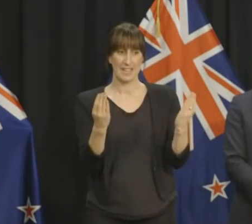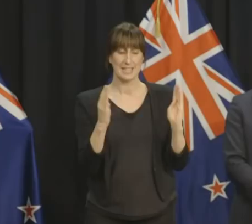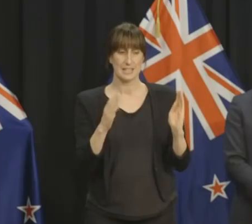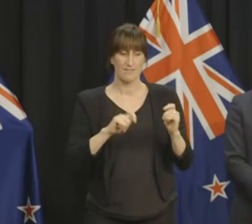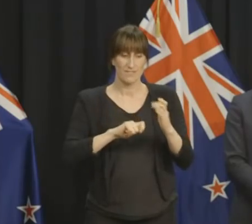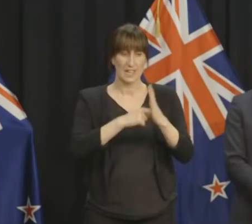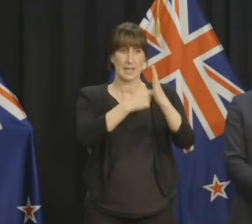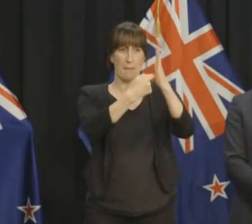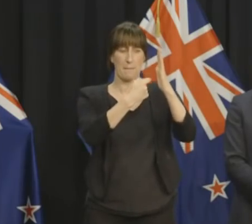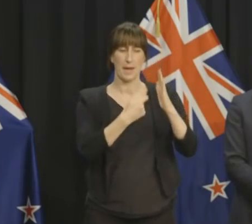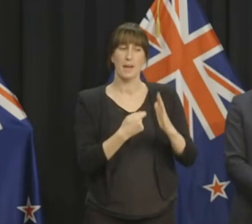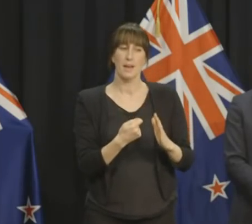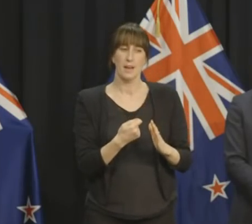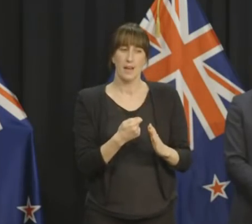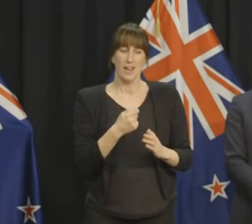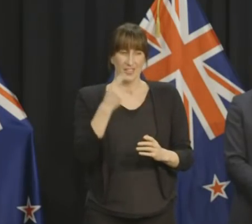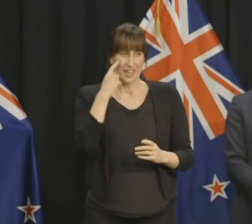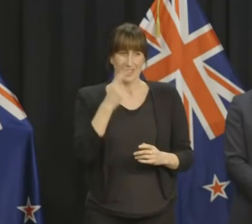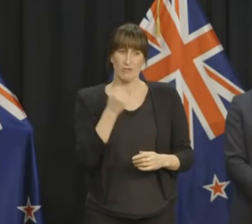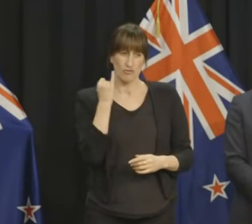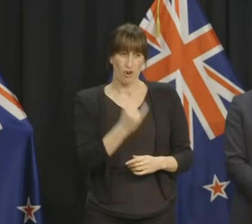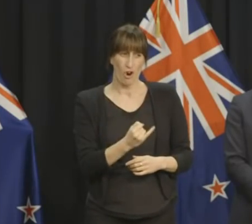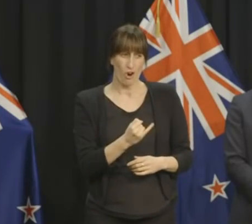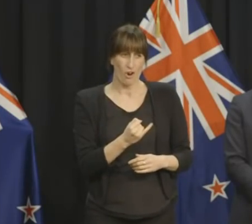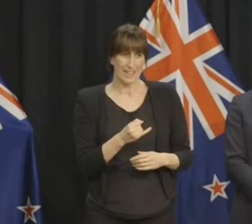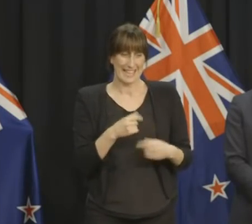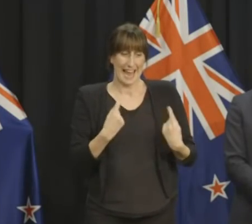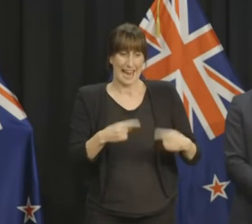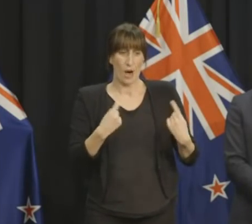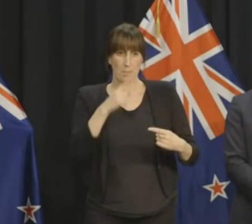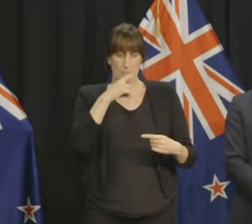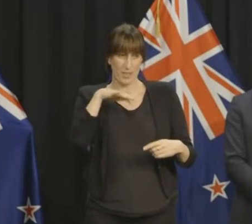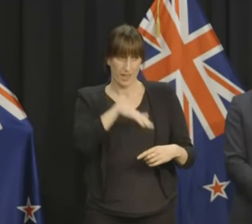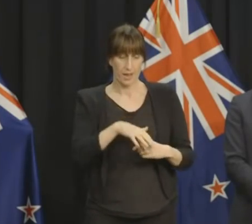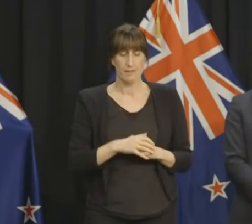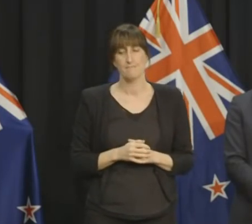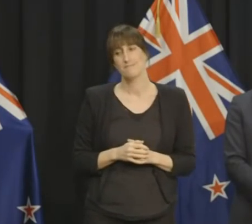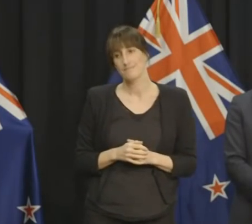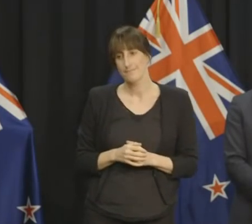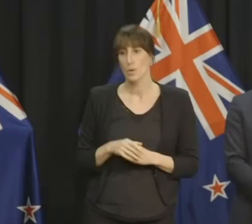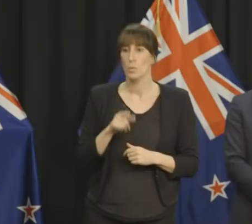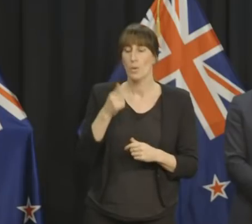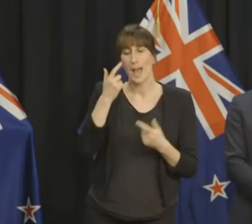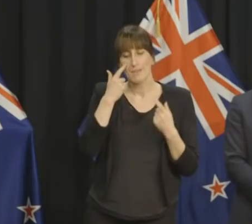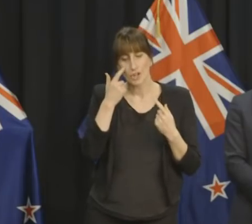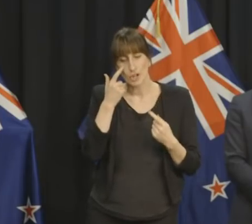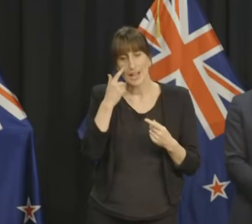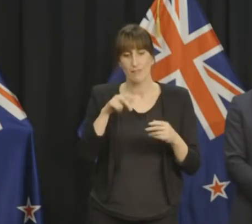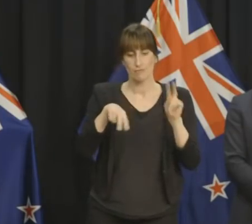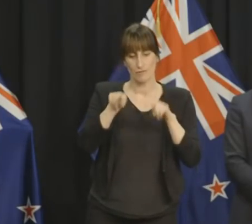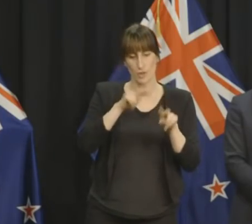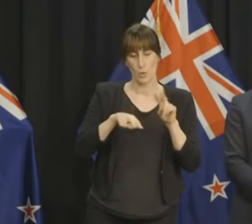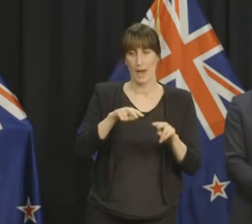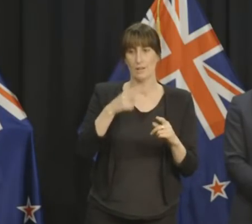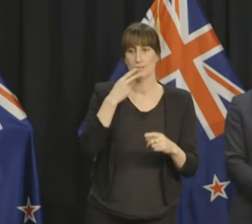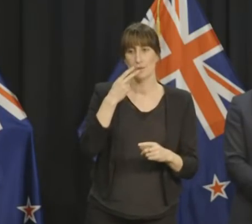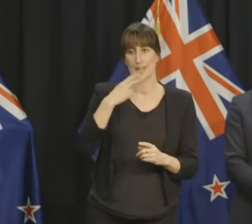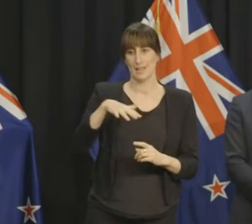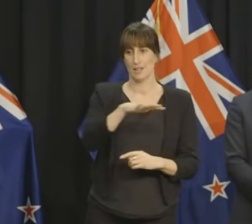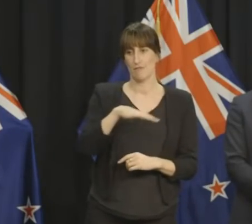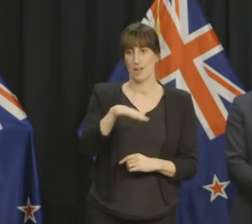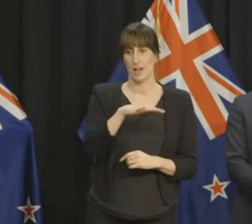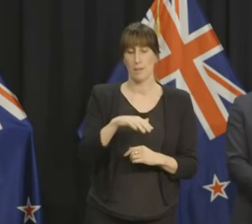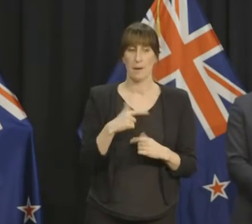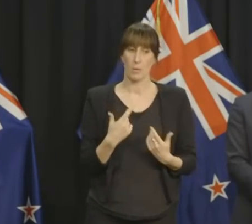repurposed, while it was being redone? We'll take a look at our smoking procedures, but again, we had physical presence on site, and as in accordance